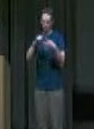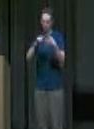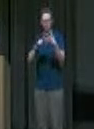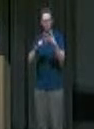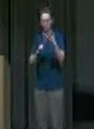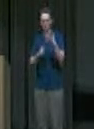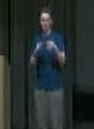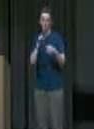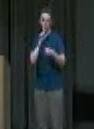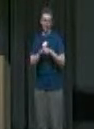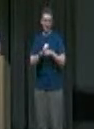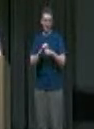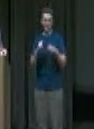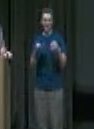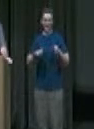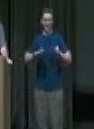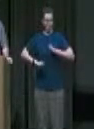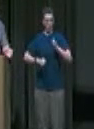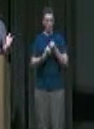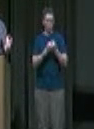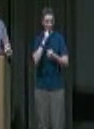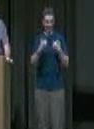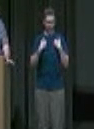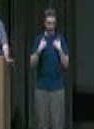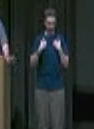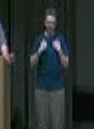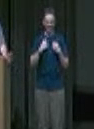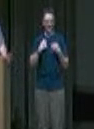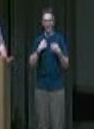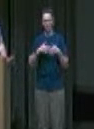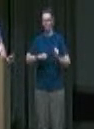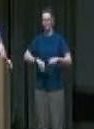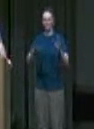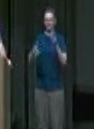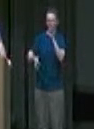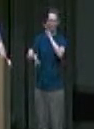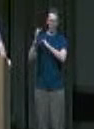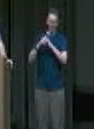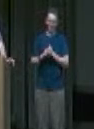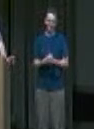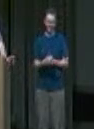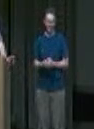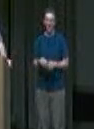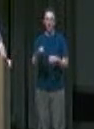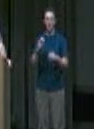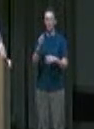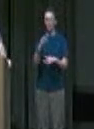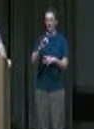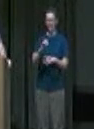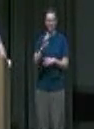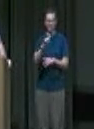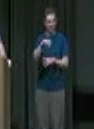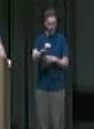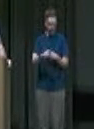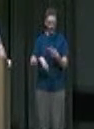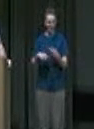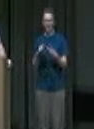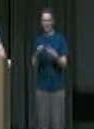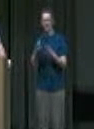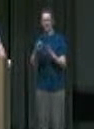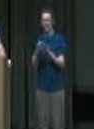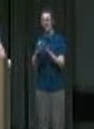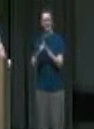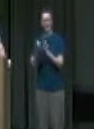have buckled years ago. Ohio EPA, the state of Ohio, First Energy, the Regional